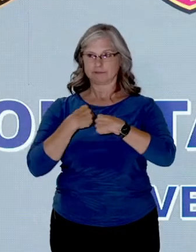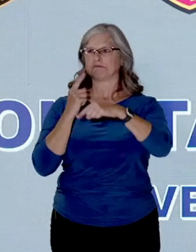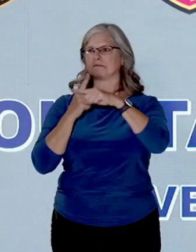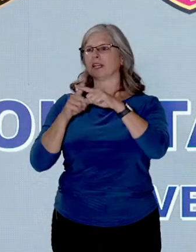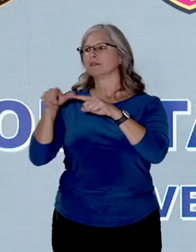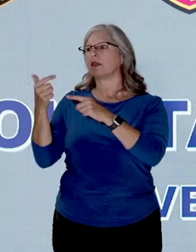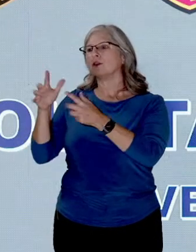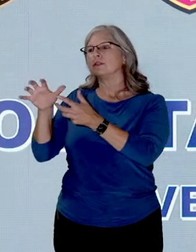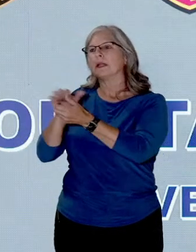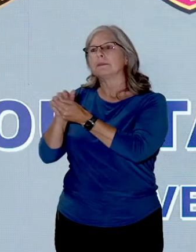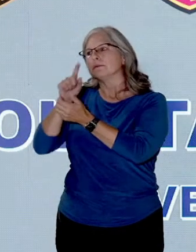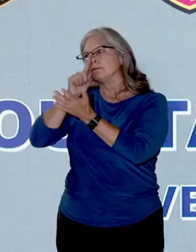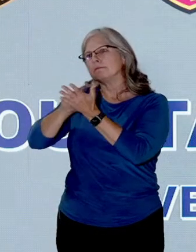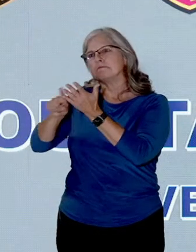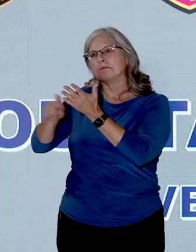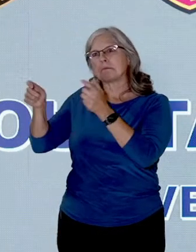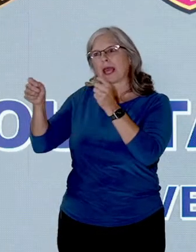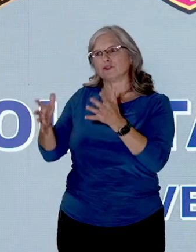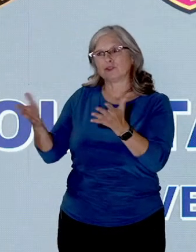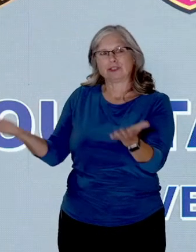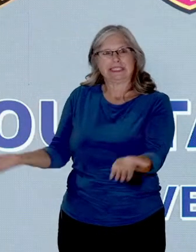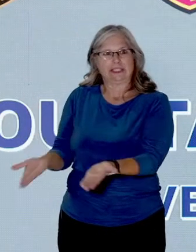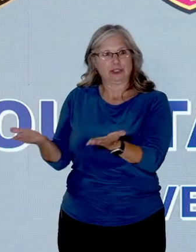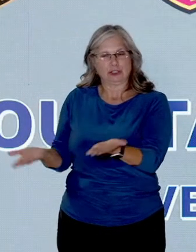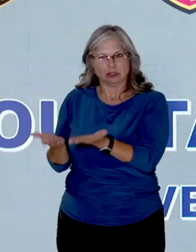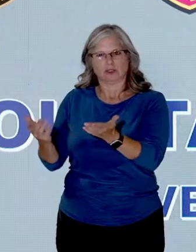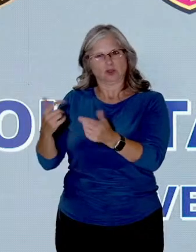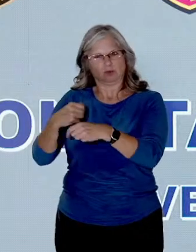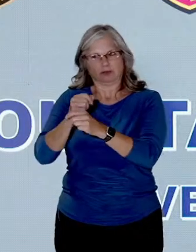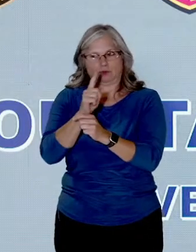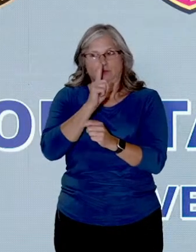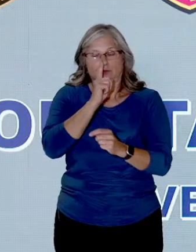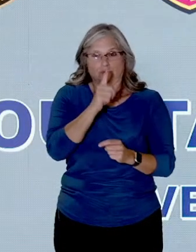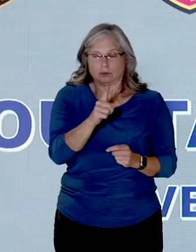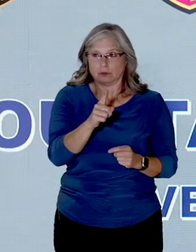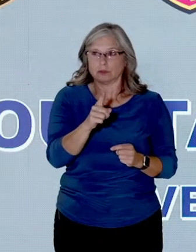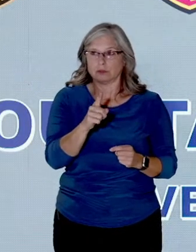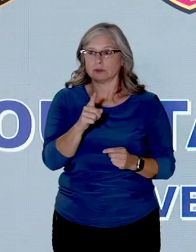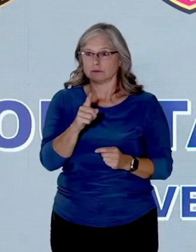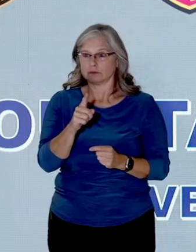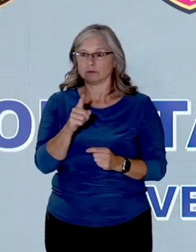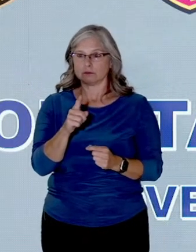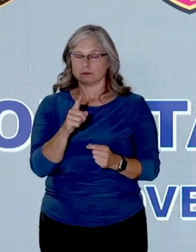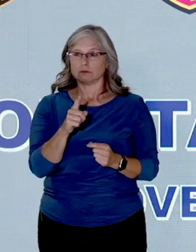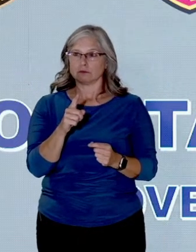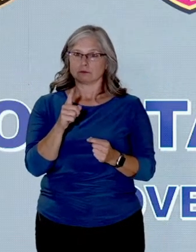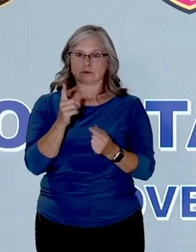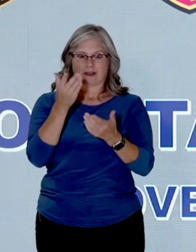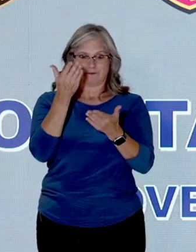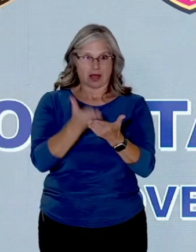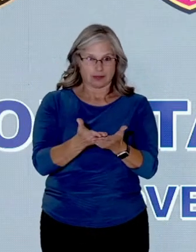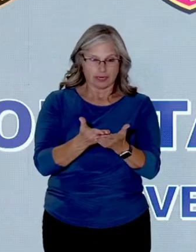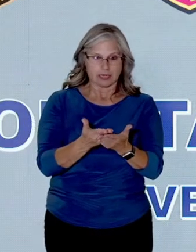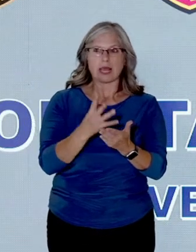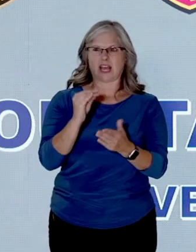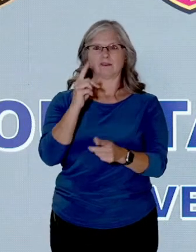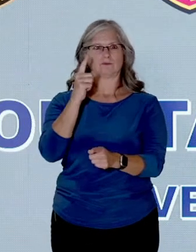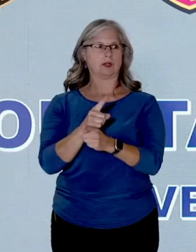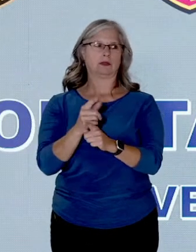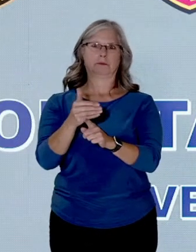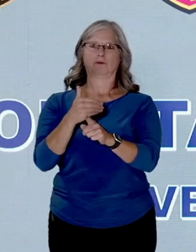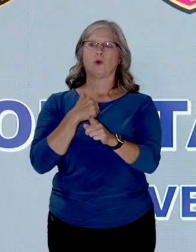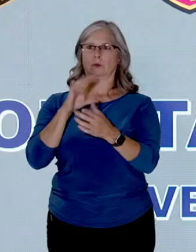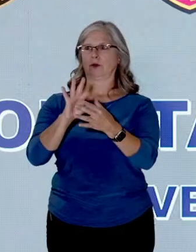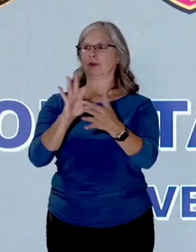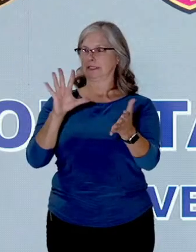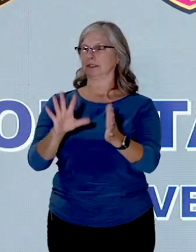other damage inspection managers that are here at the incident base to ensure that it's been validated and that it's correct before